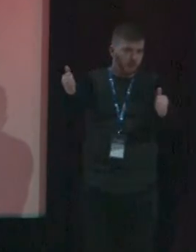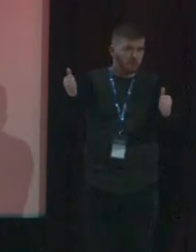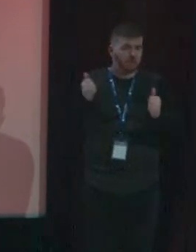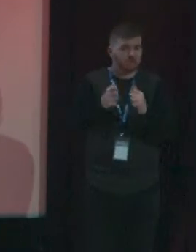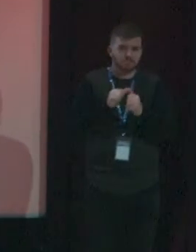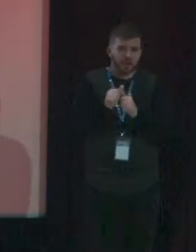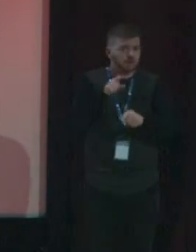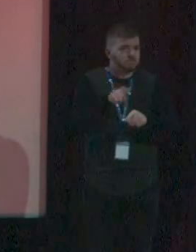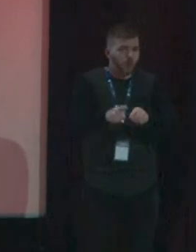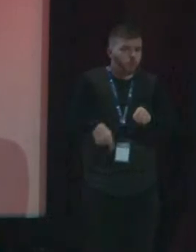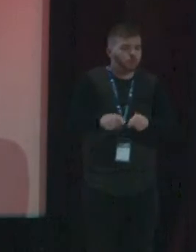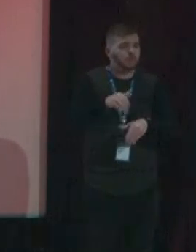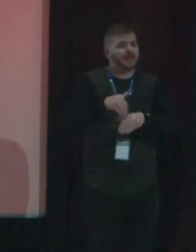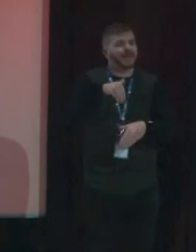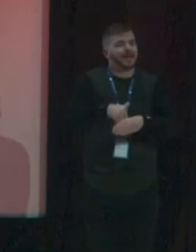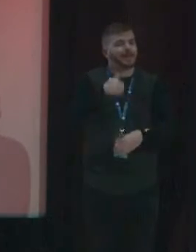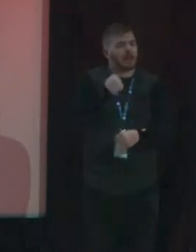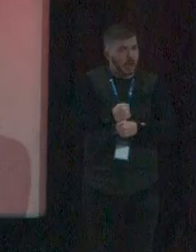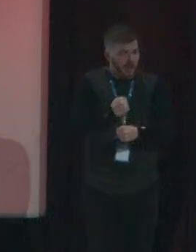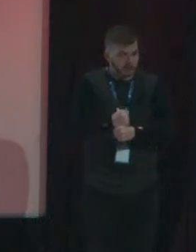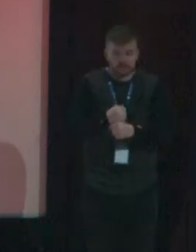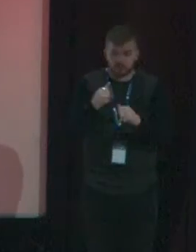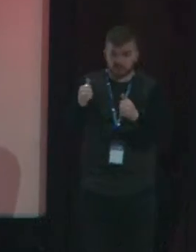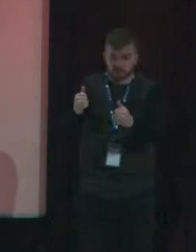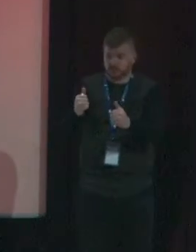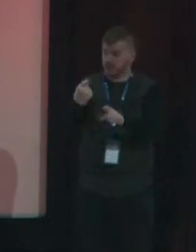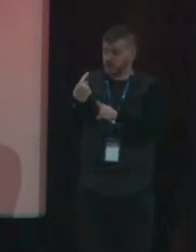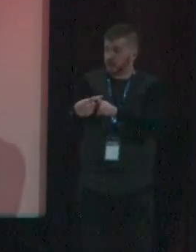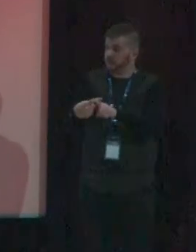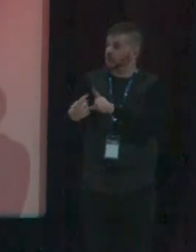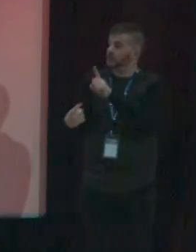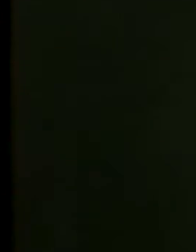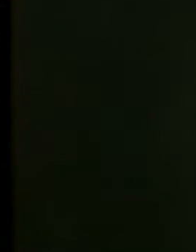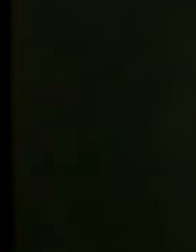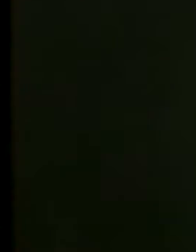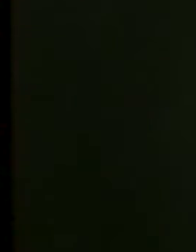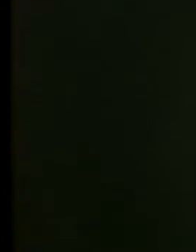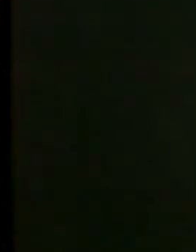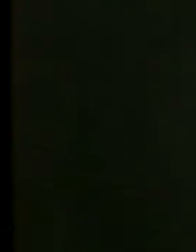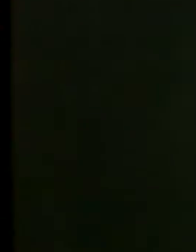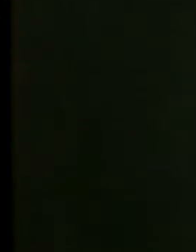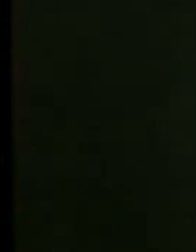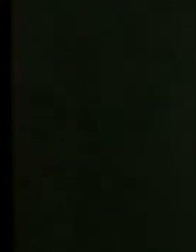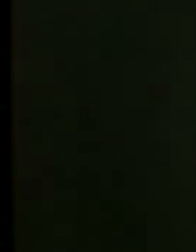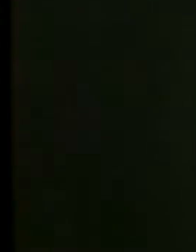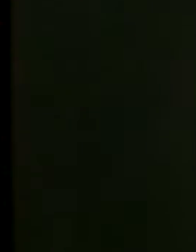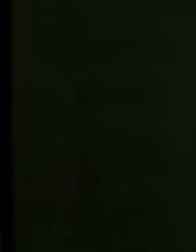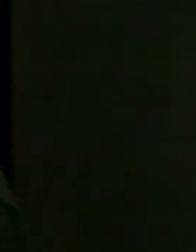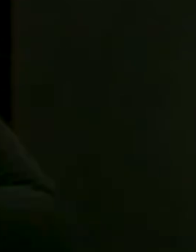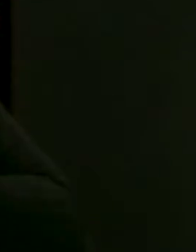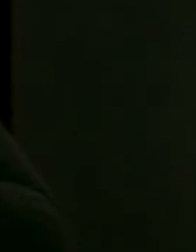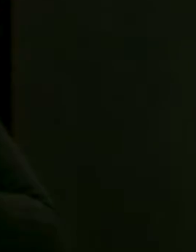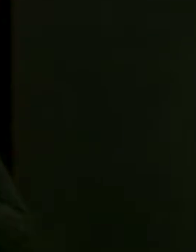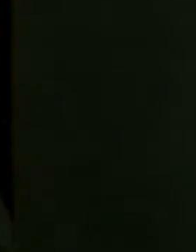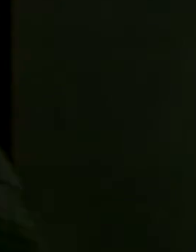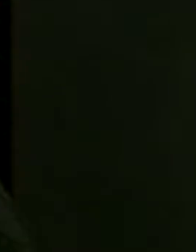better than most people working in games do. So that's a plus. But unfortunately, they don't really understand the agency motive at all. So